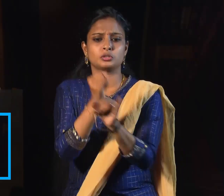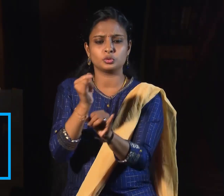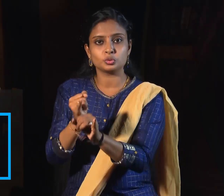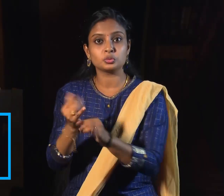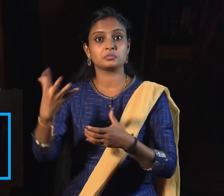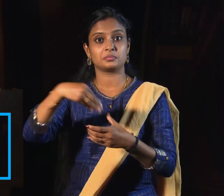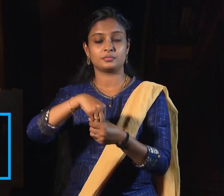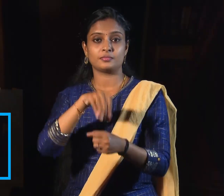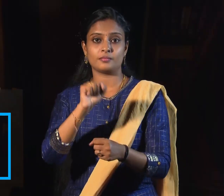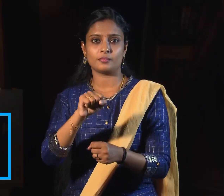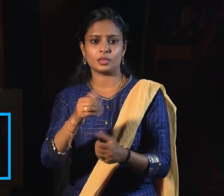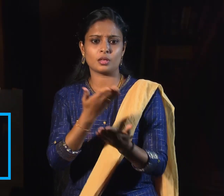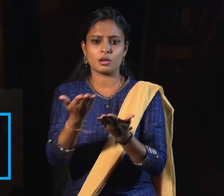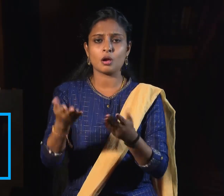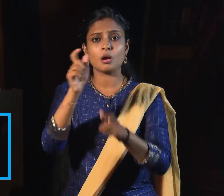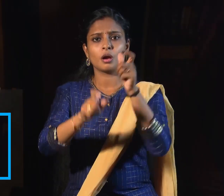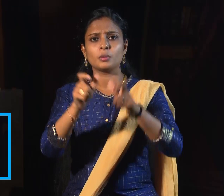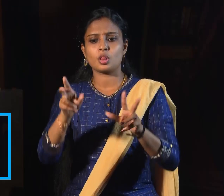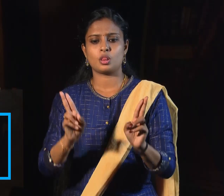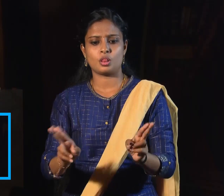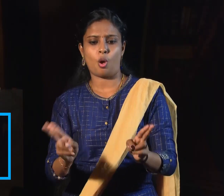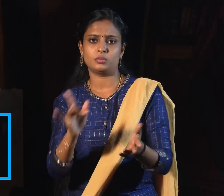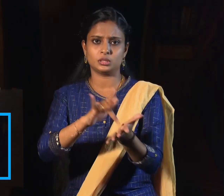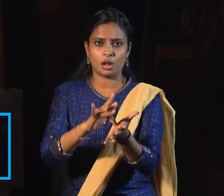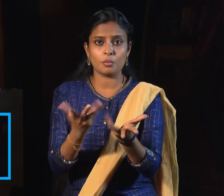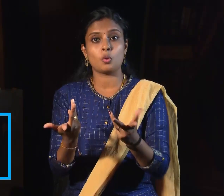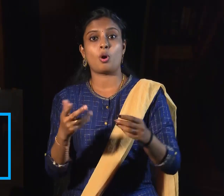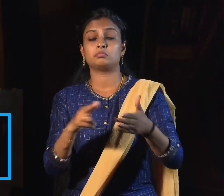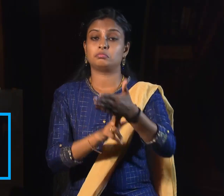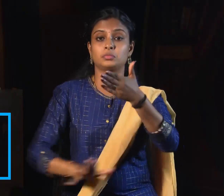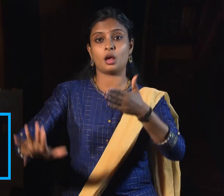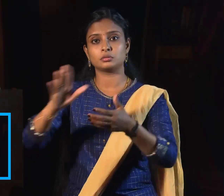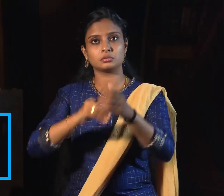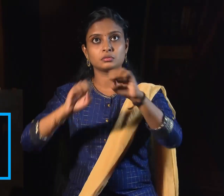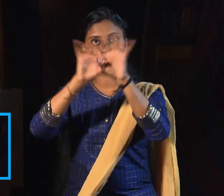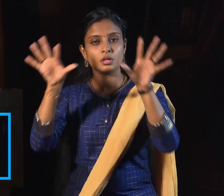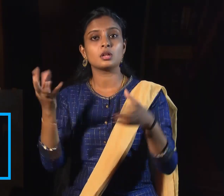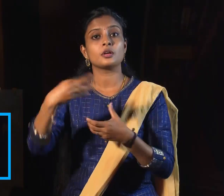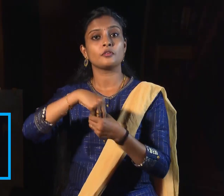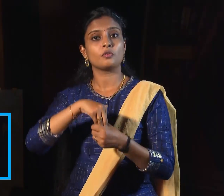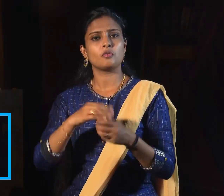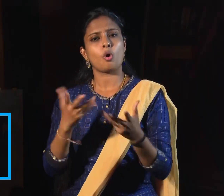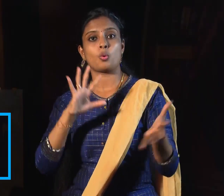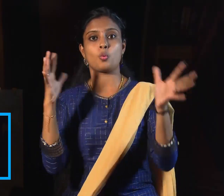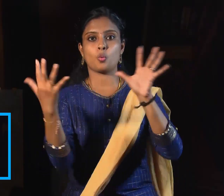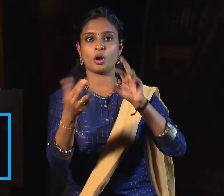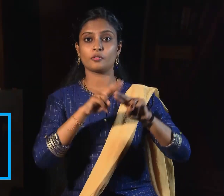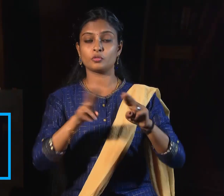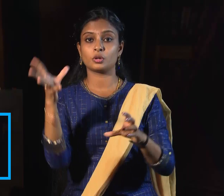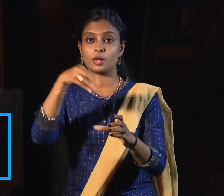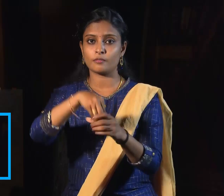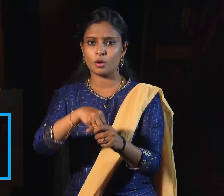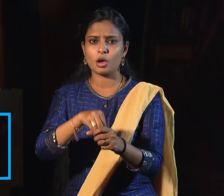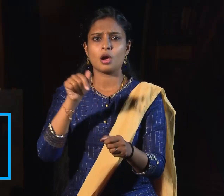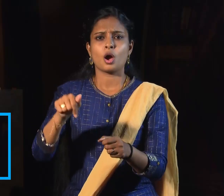institutions. They may be situated locally, at the national level, or even globally. The loyalty of customers